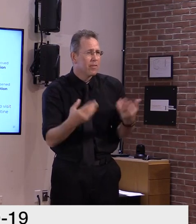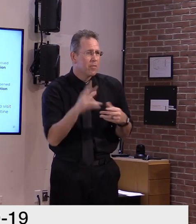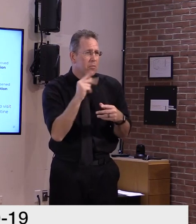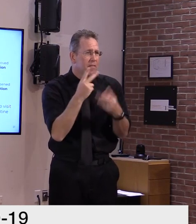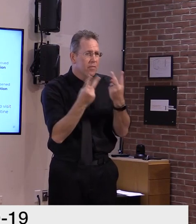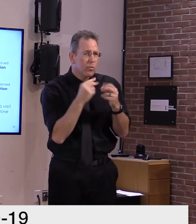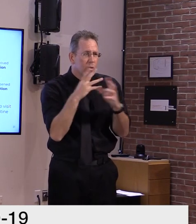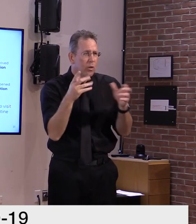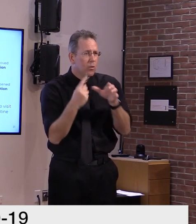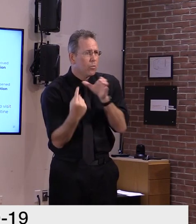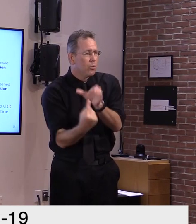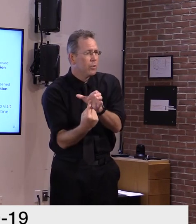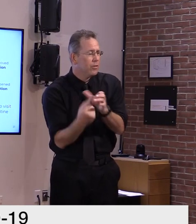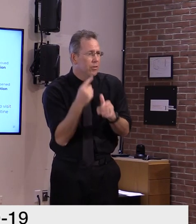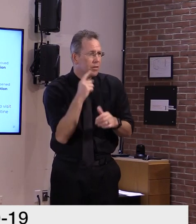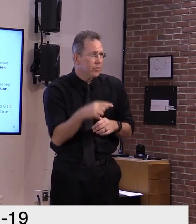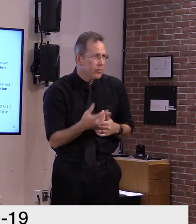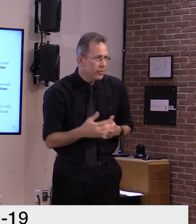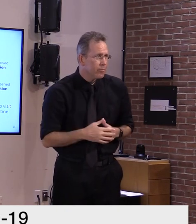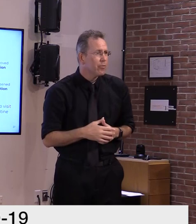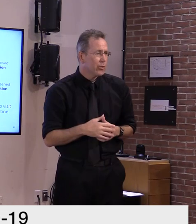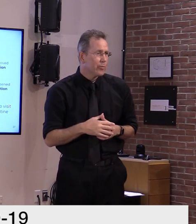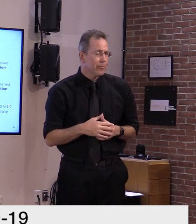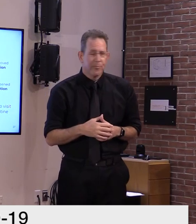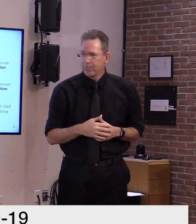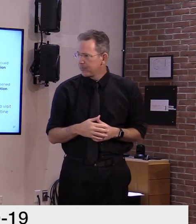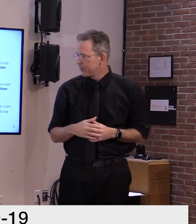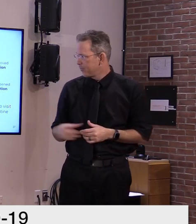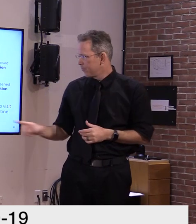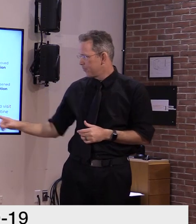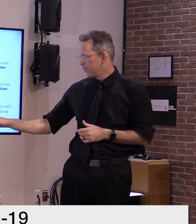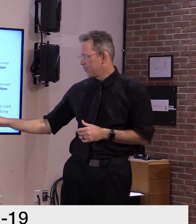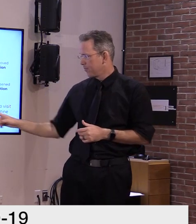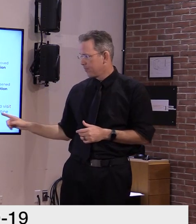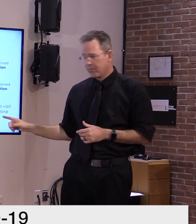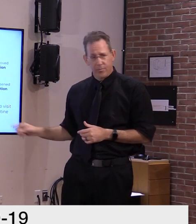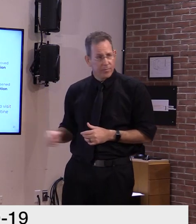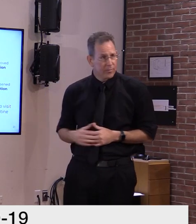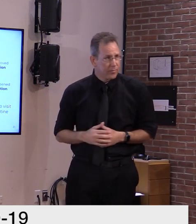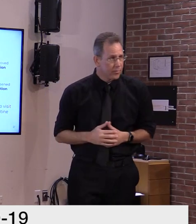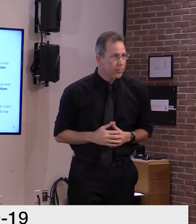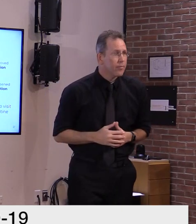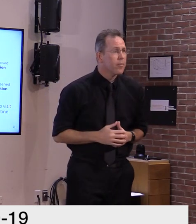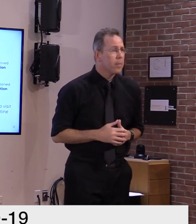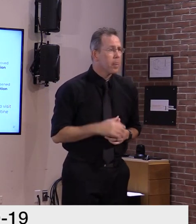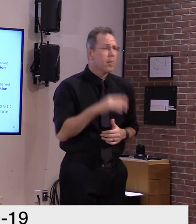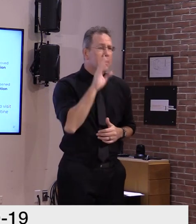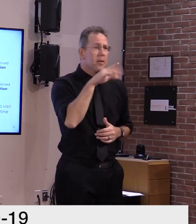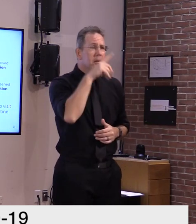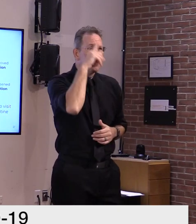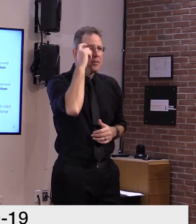bit of change, obviously, throughout the summer, but more importantly, quite a bit of change